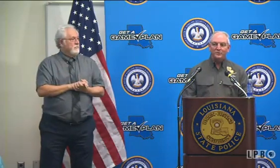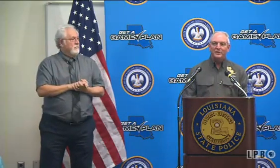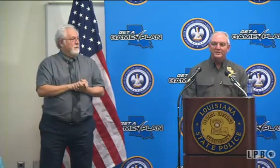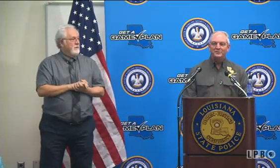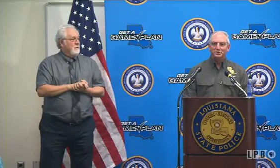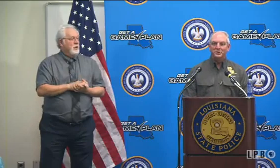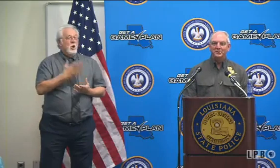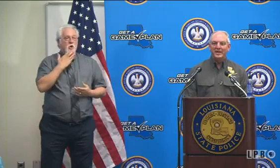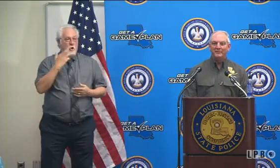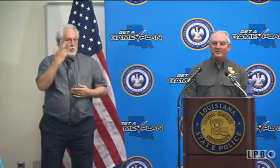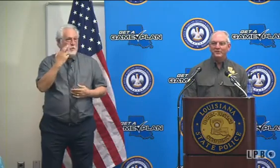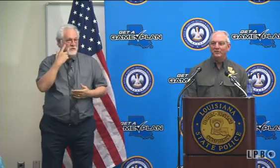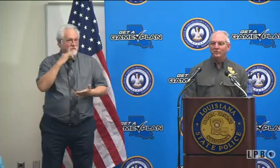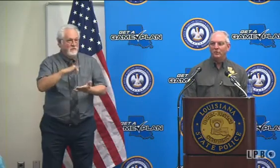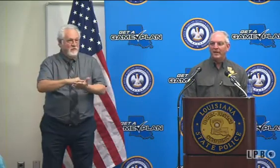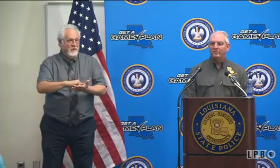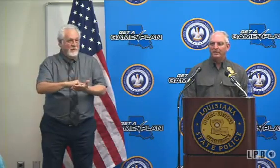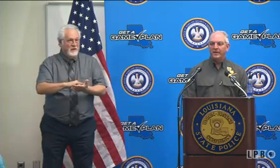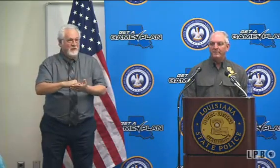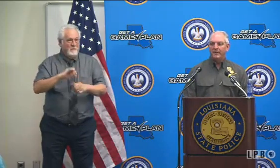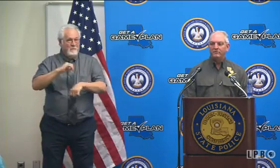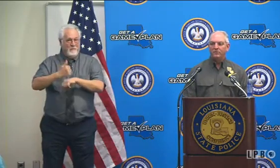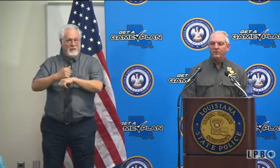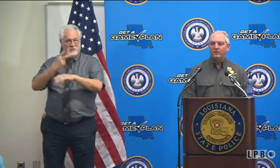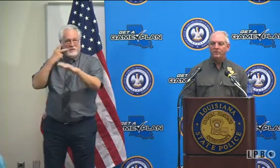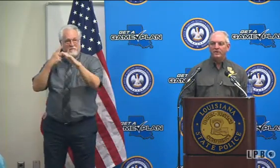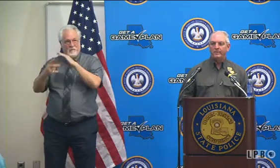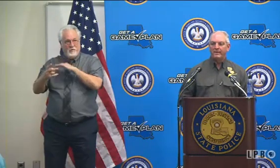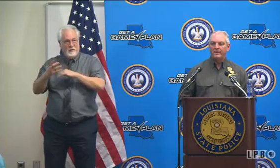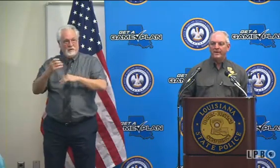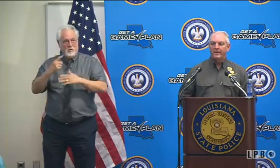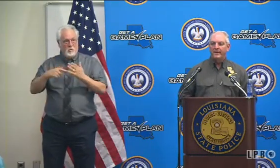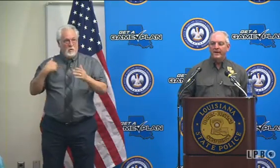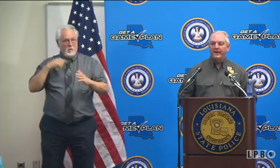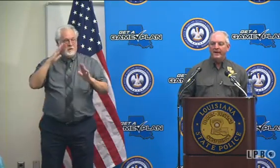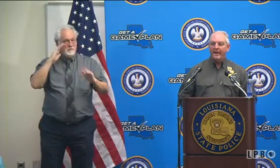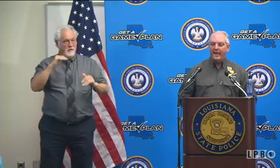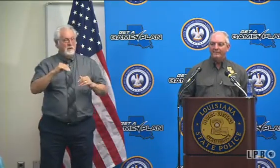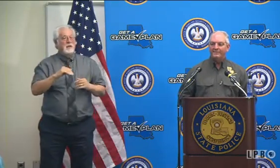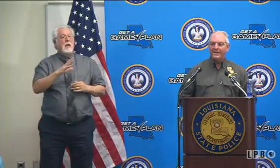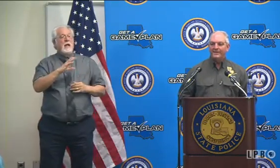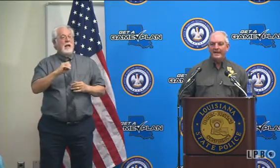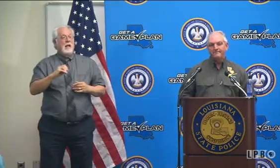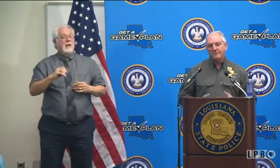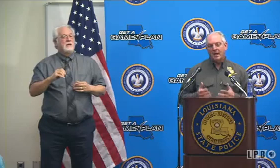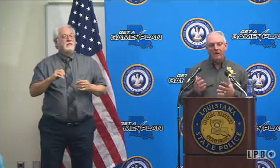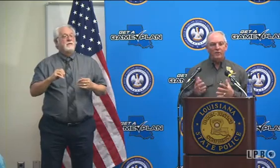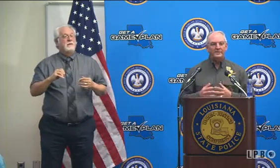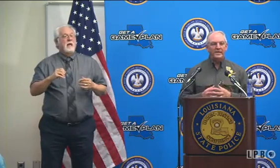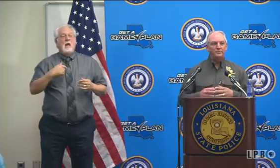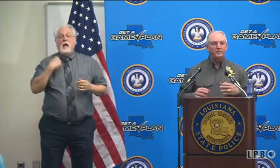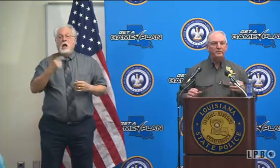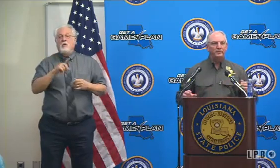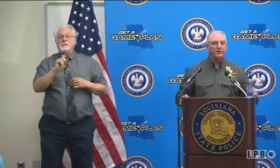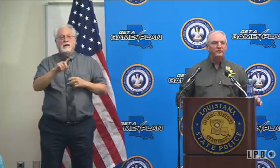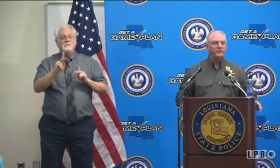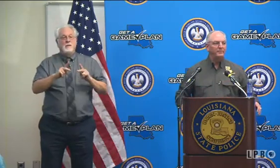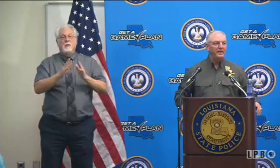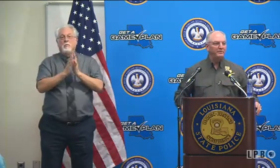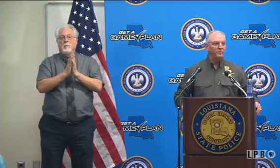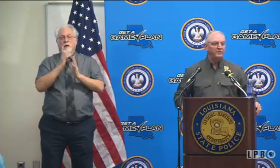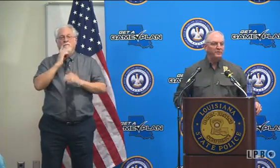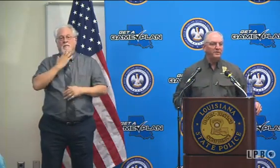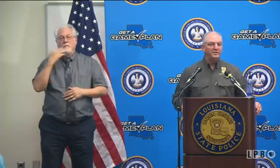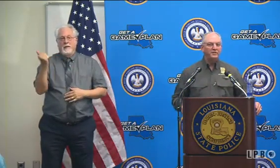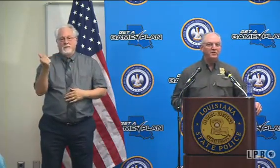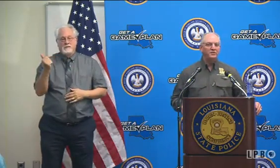there's good reason to do that based on the forecast and the impacts that we're expecting. And having said that, I always ask people to pray for the